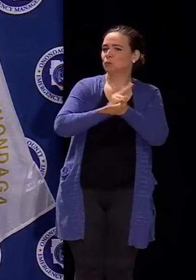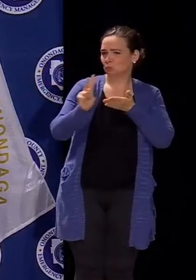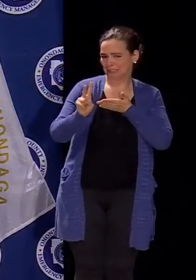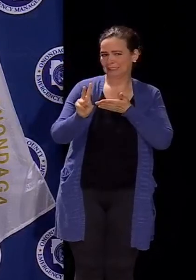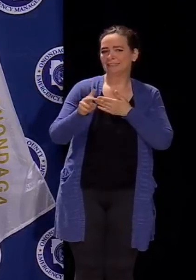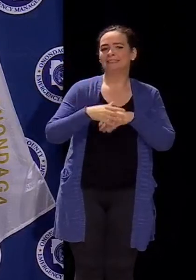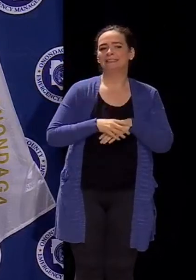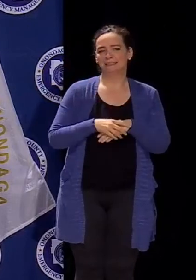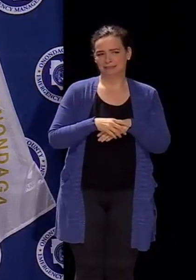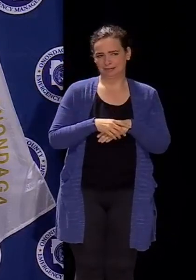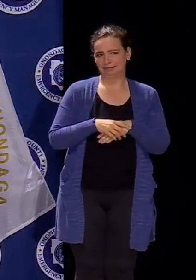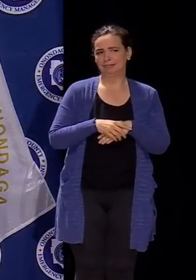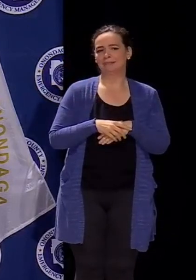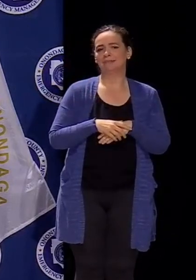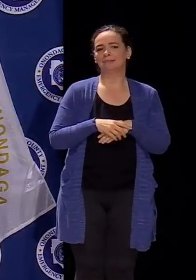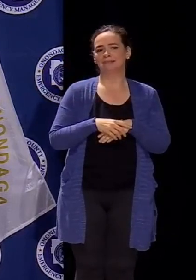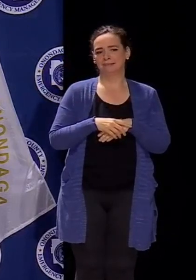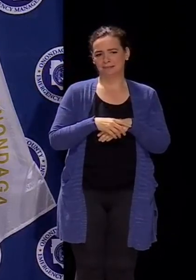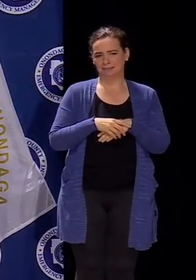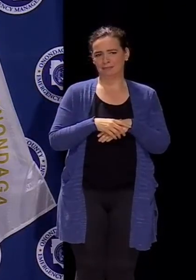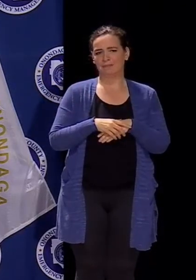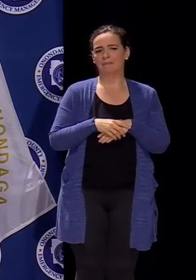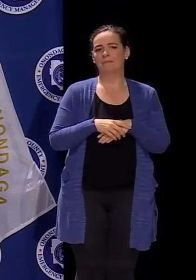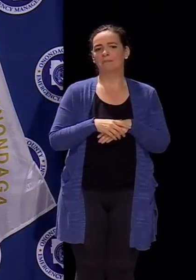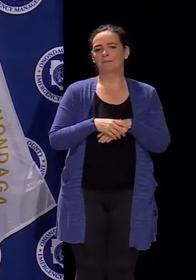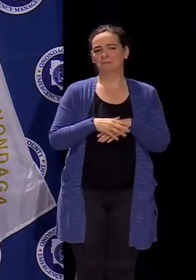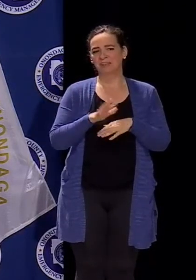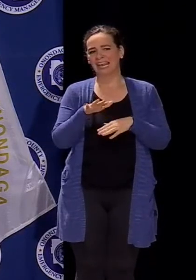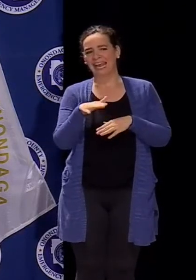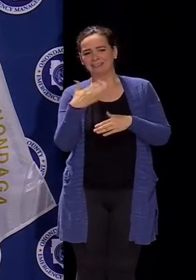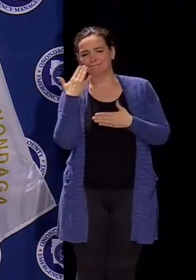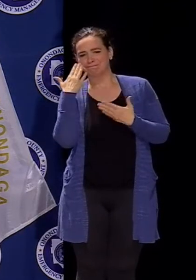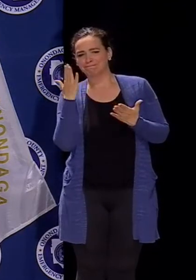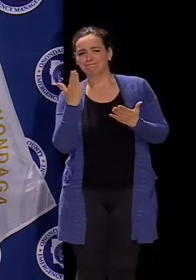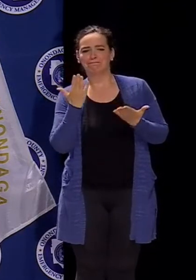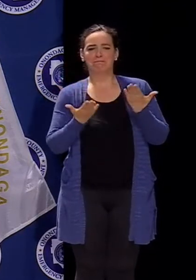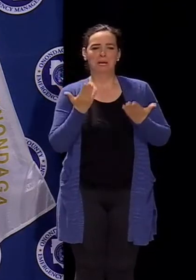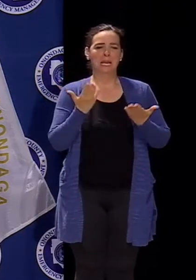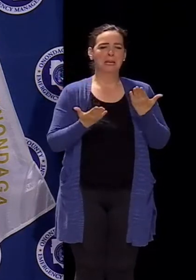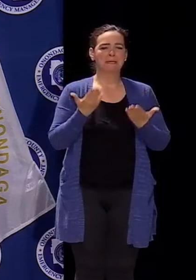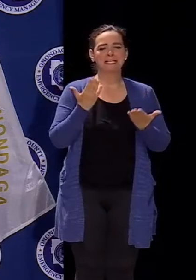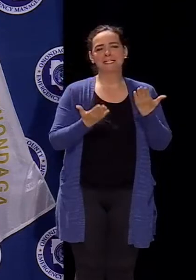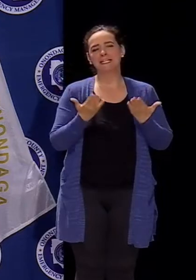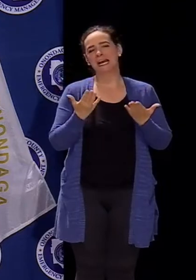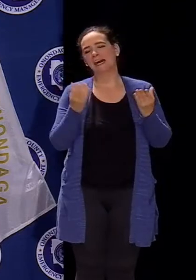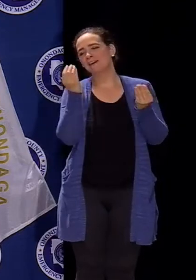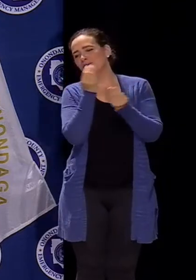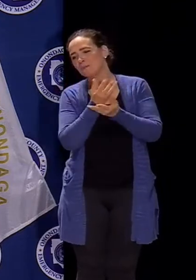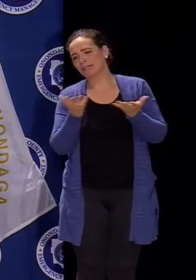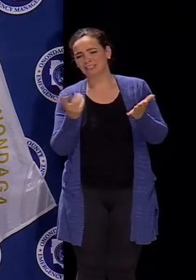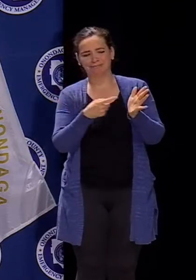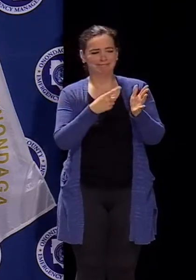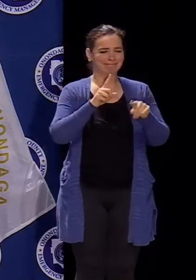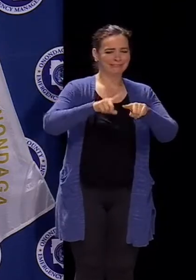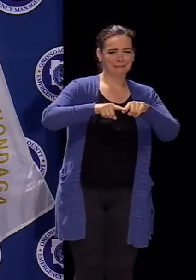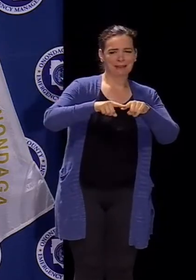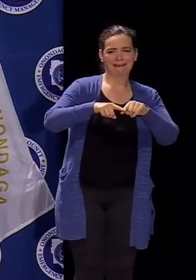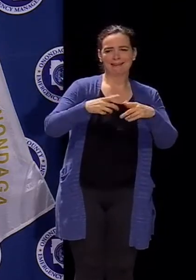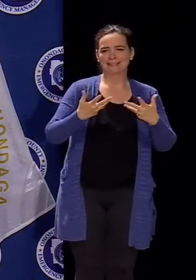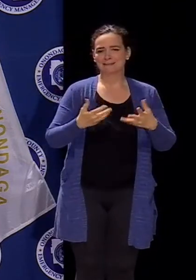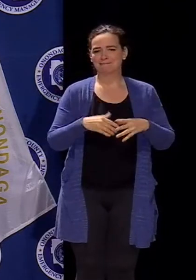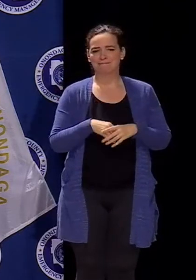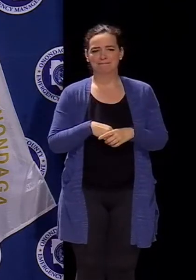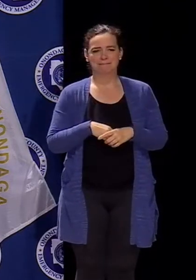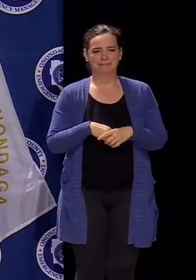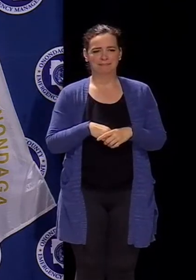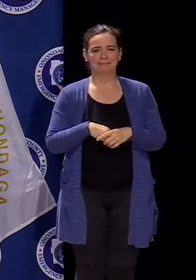then there's going to be some review from some of the state's advisors within that next 24-hour period. So I think we're looking at either a